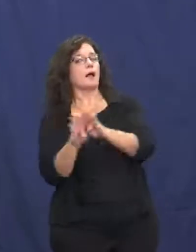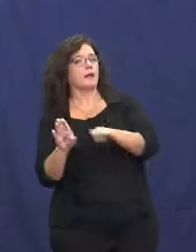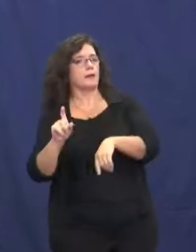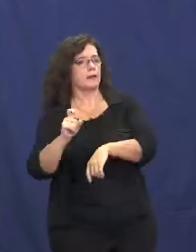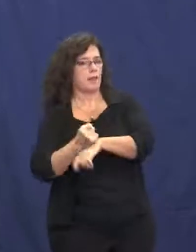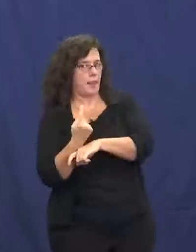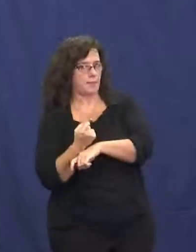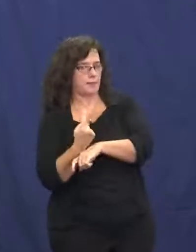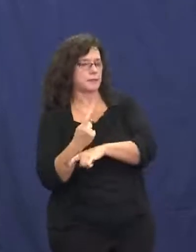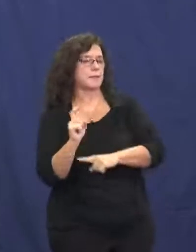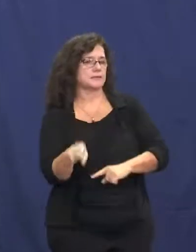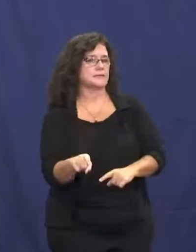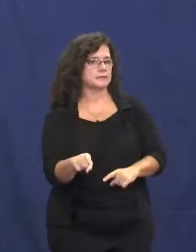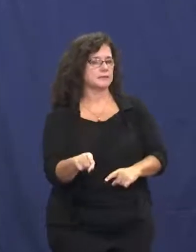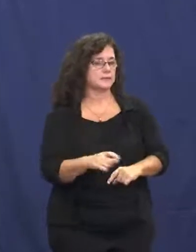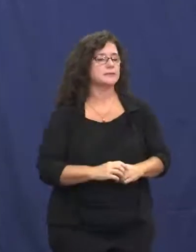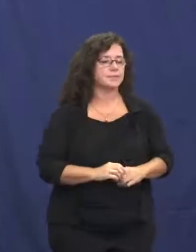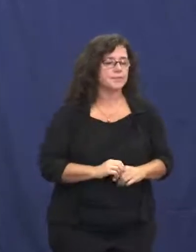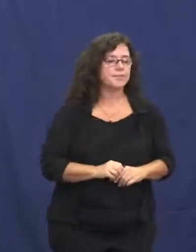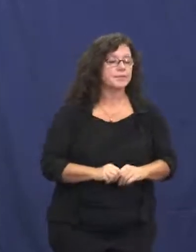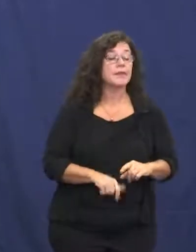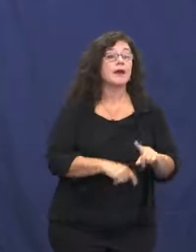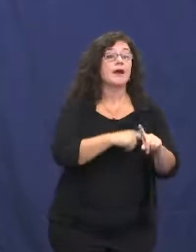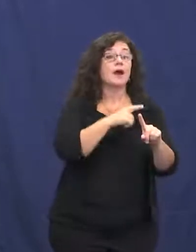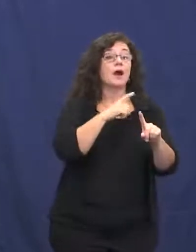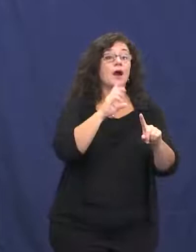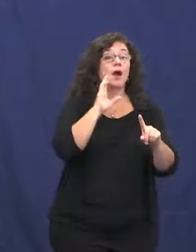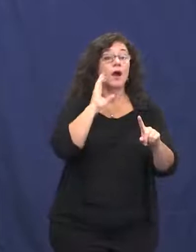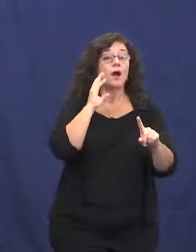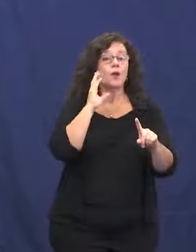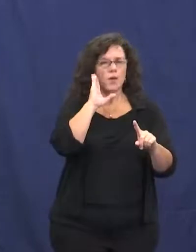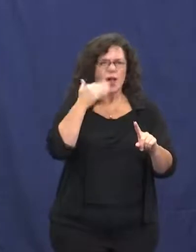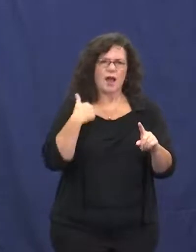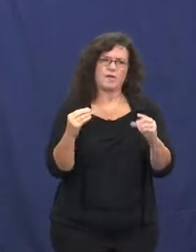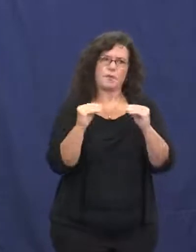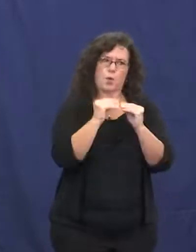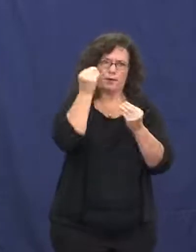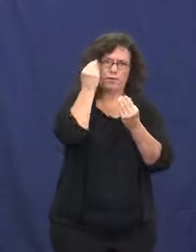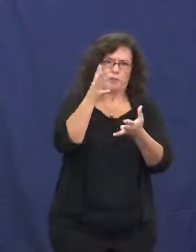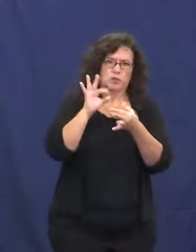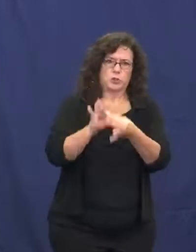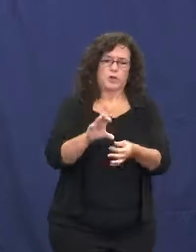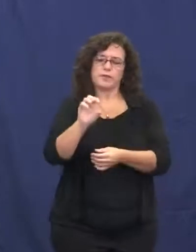the ombudsman for our senior centers. There'll be some more information on that.